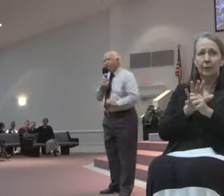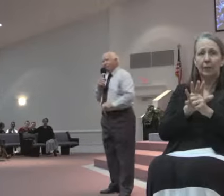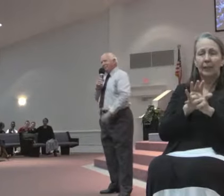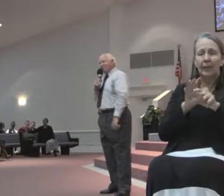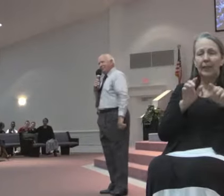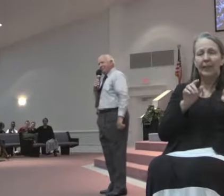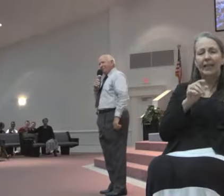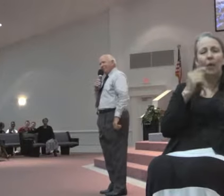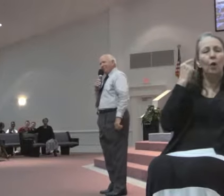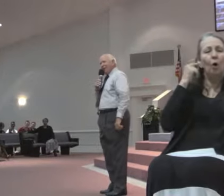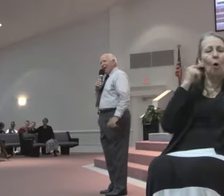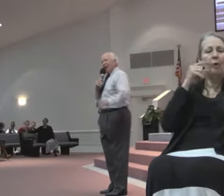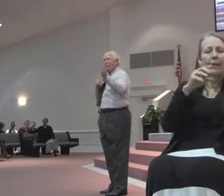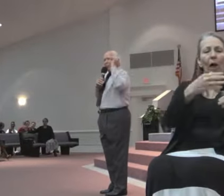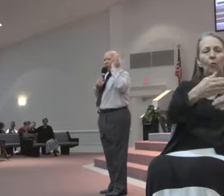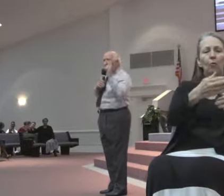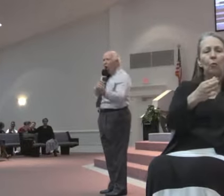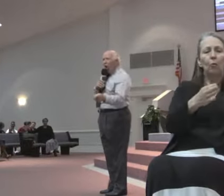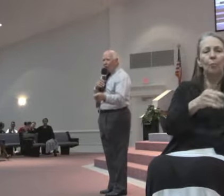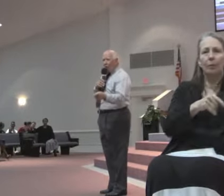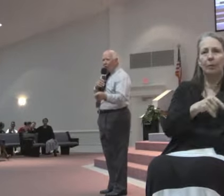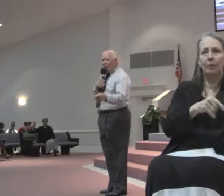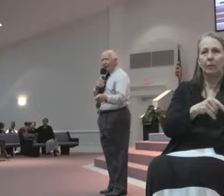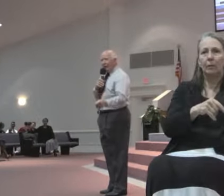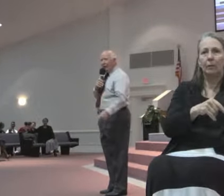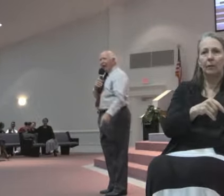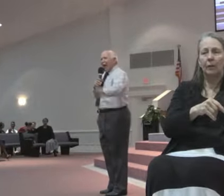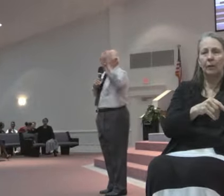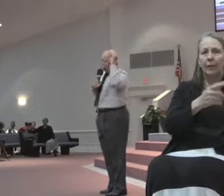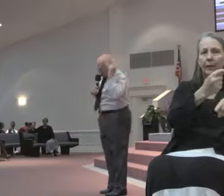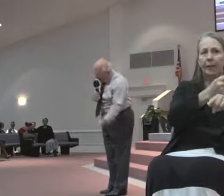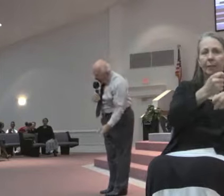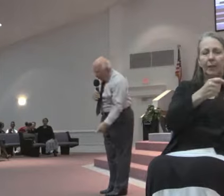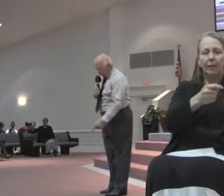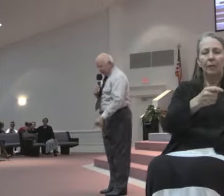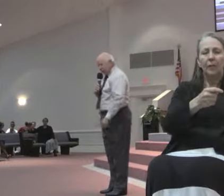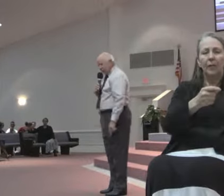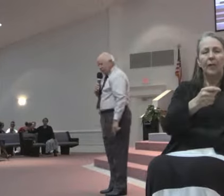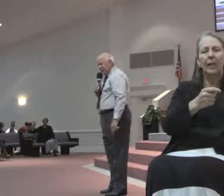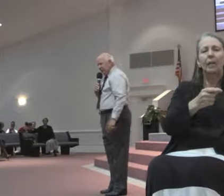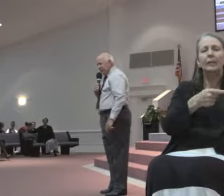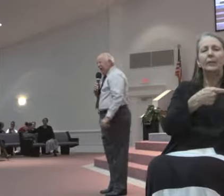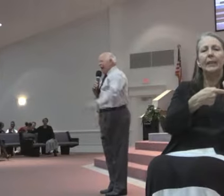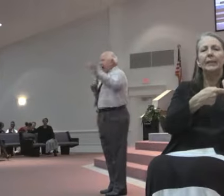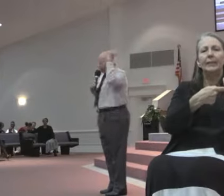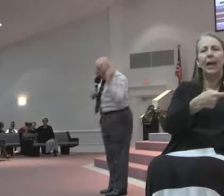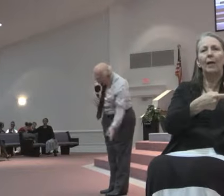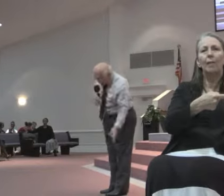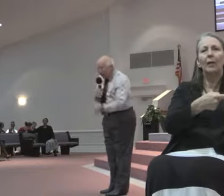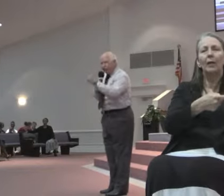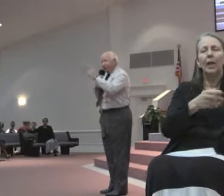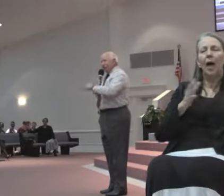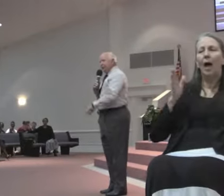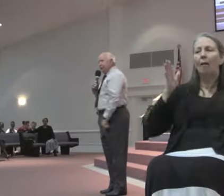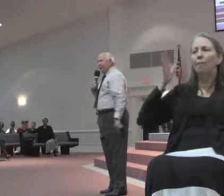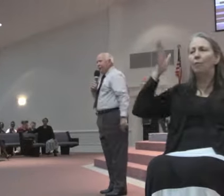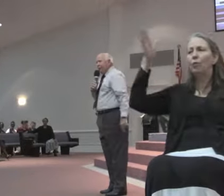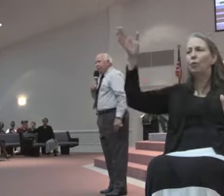gold. It was all a shadow of